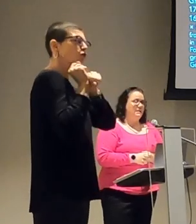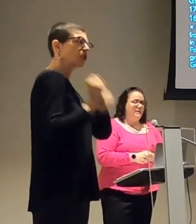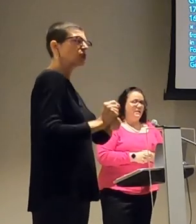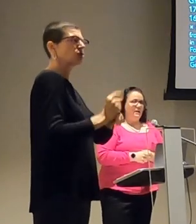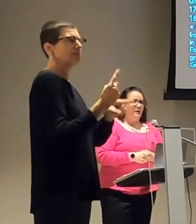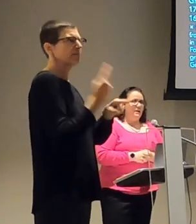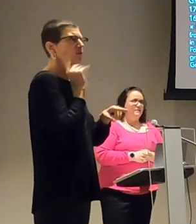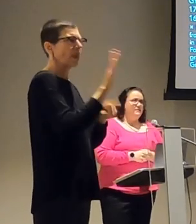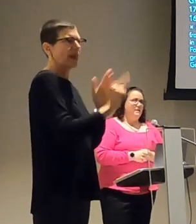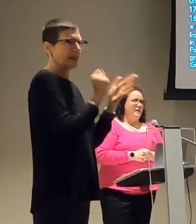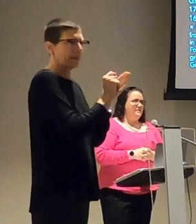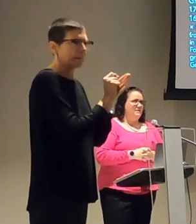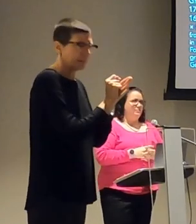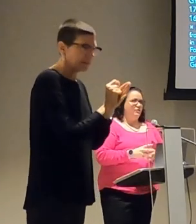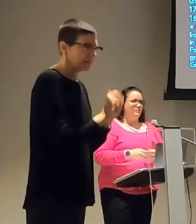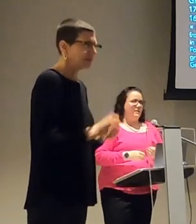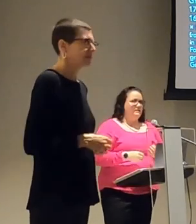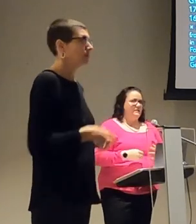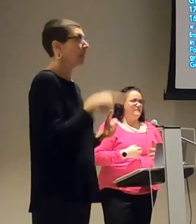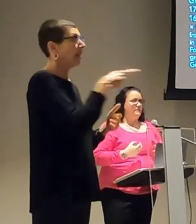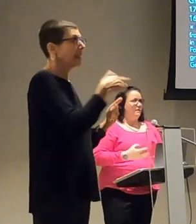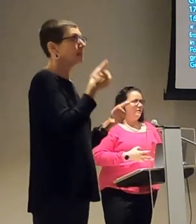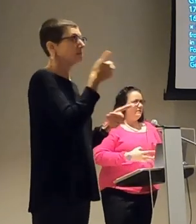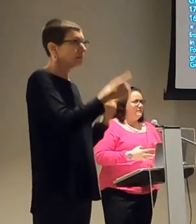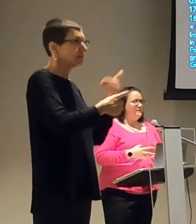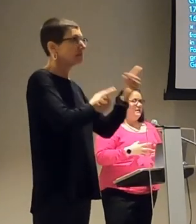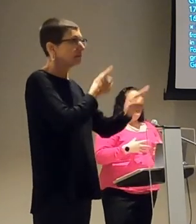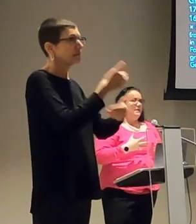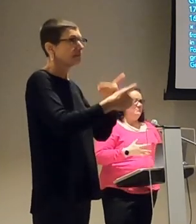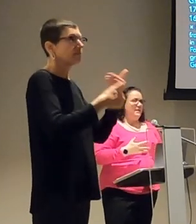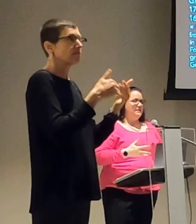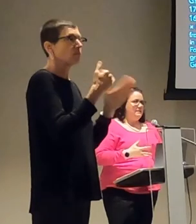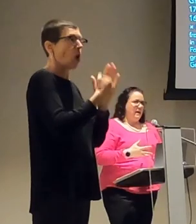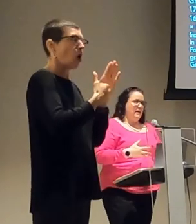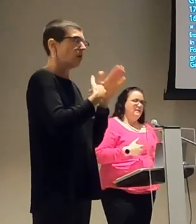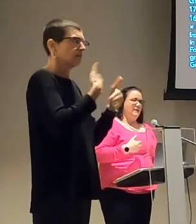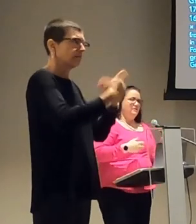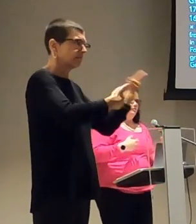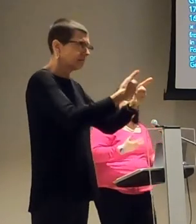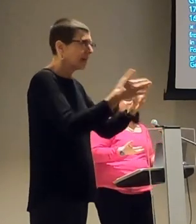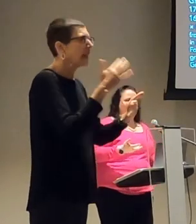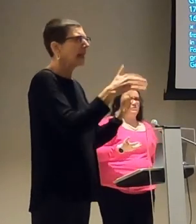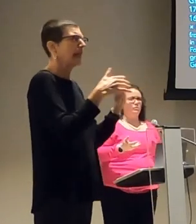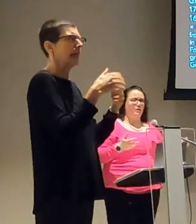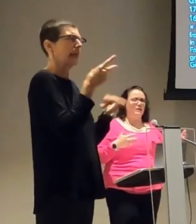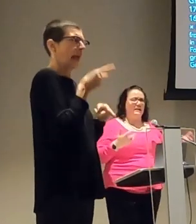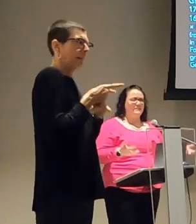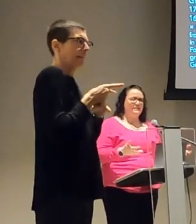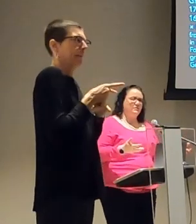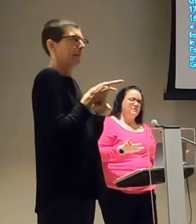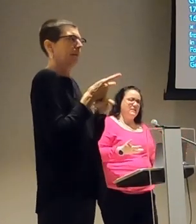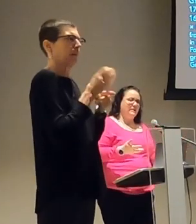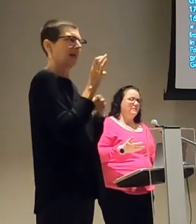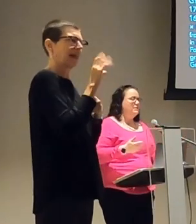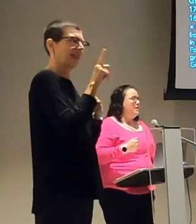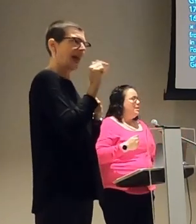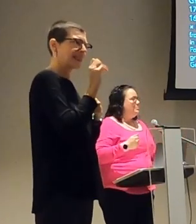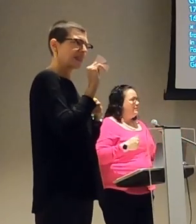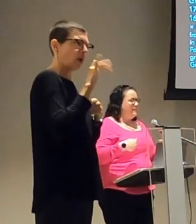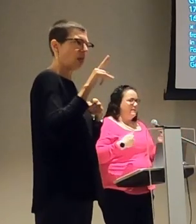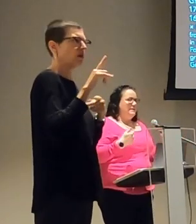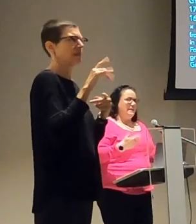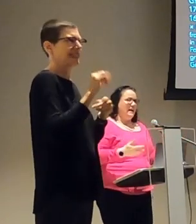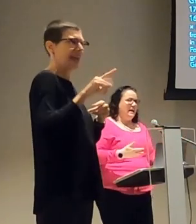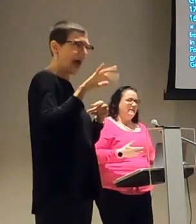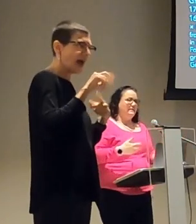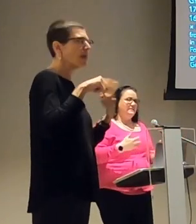time. And as he progressed as an artist, he maintained a traditional or classical style,